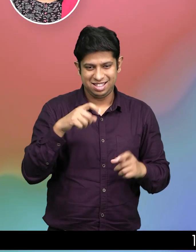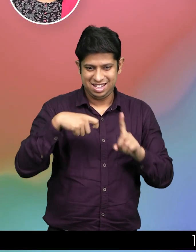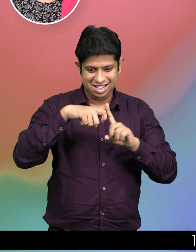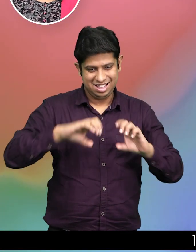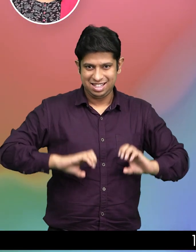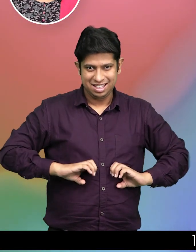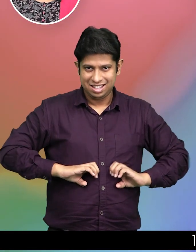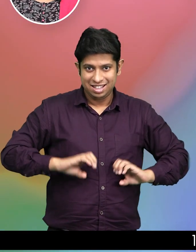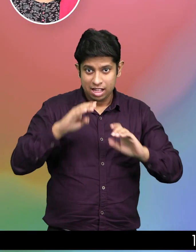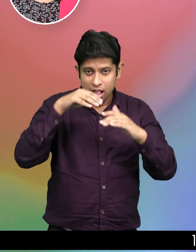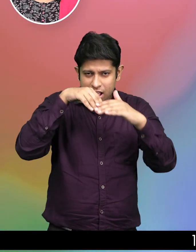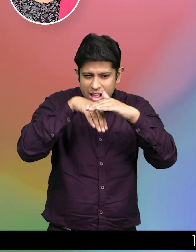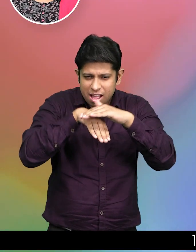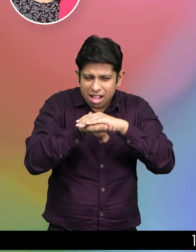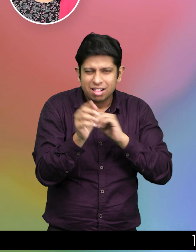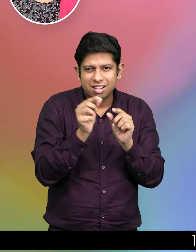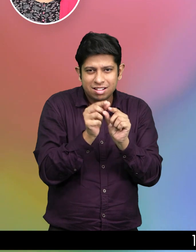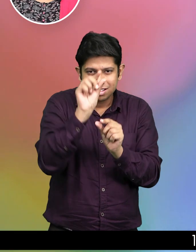glomerular filtration,